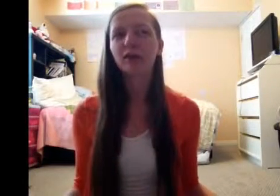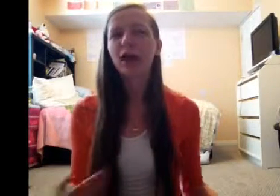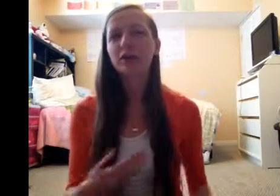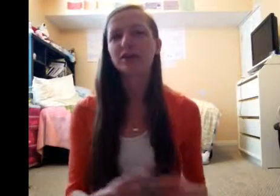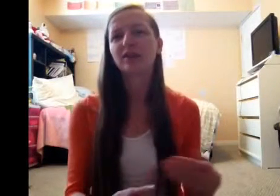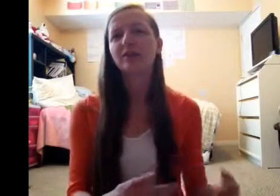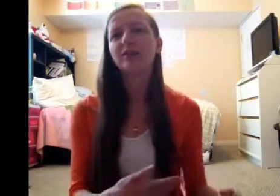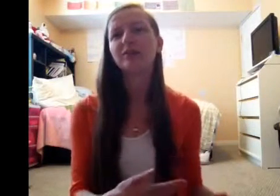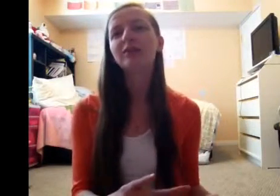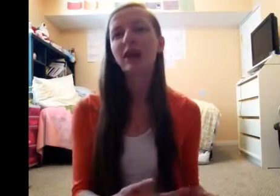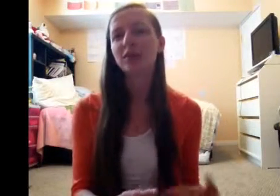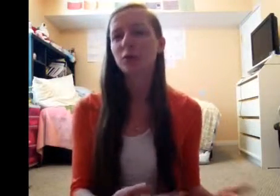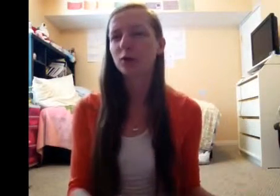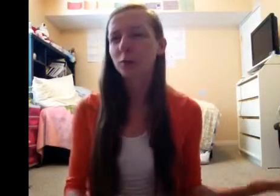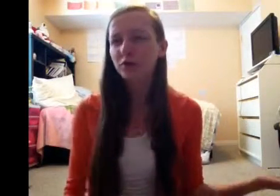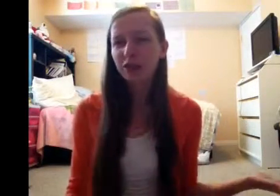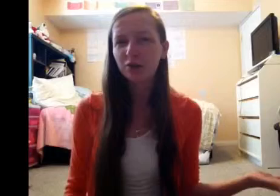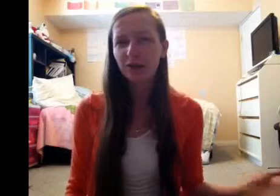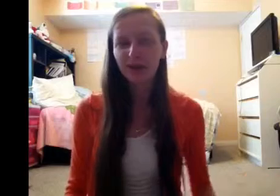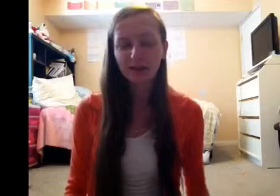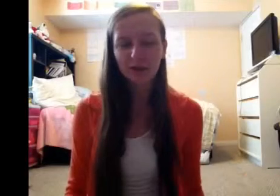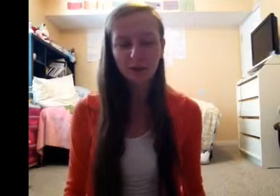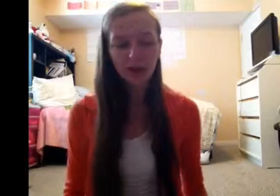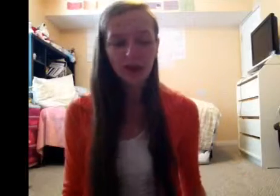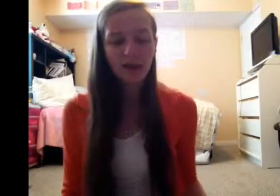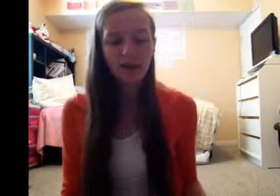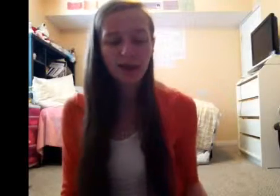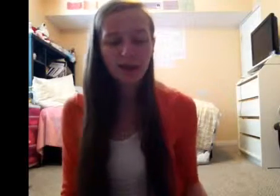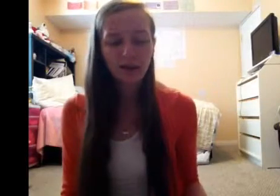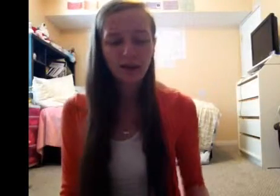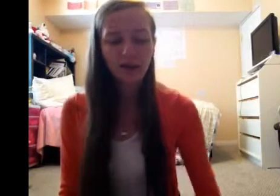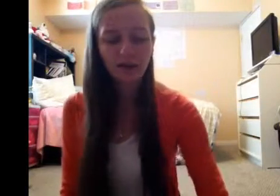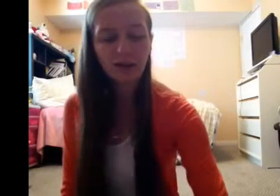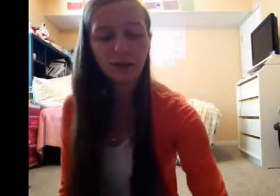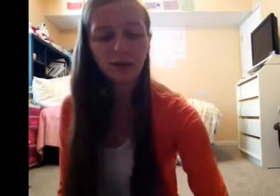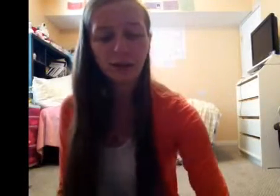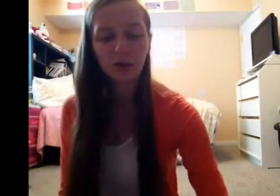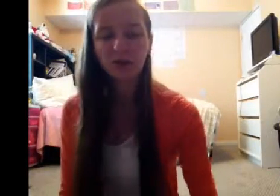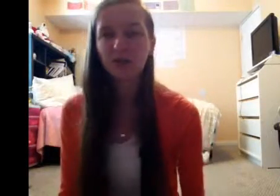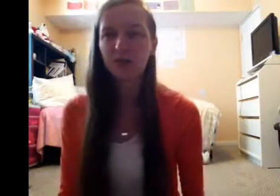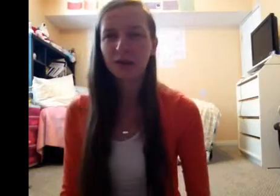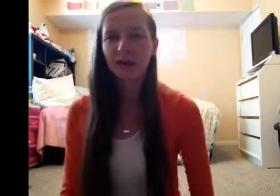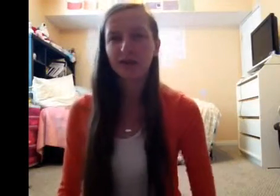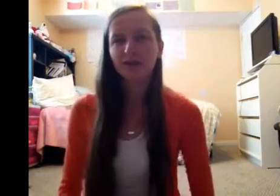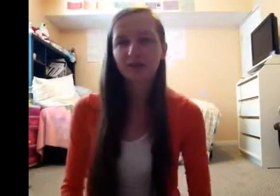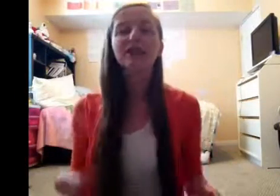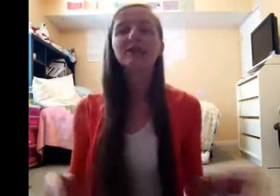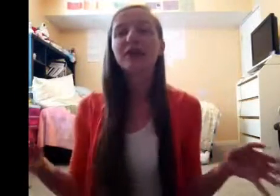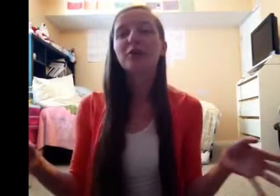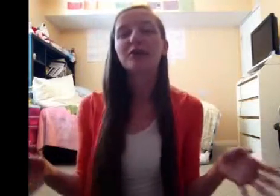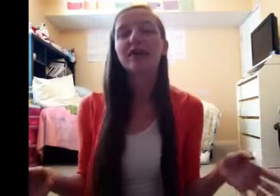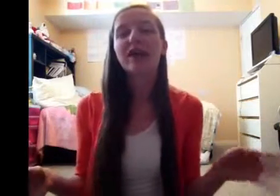how to I saw that there weren't too many, I guess. And I saw that there weren't too many videos that